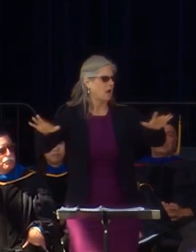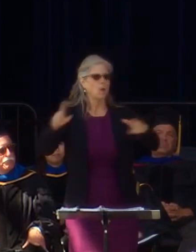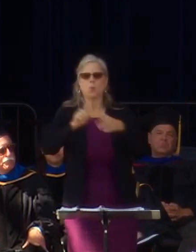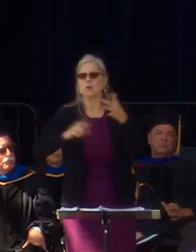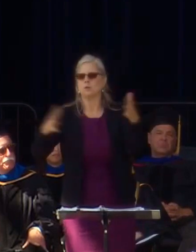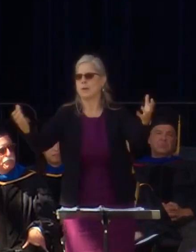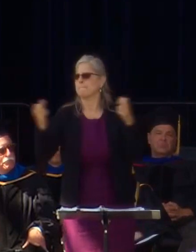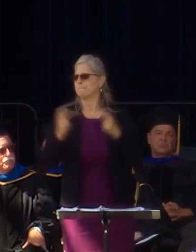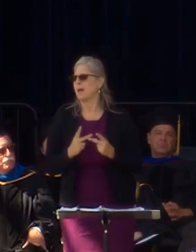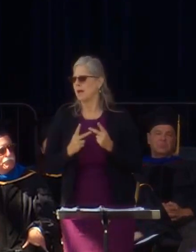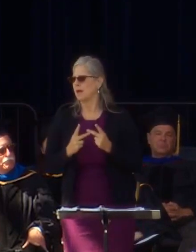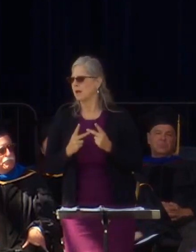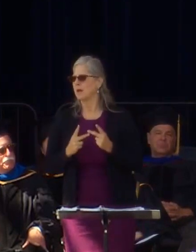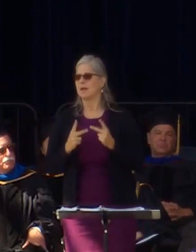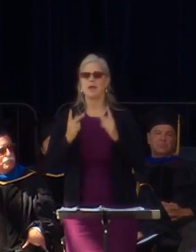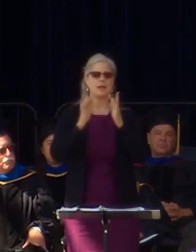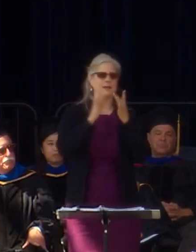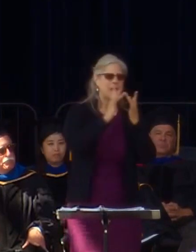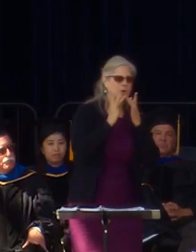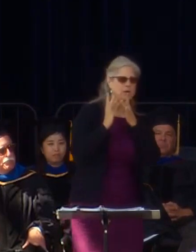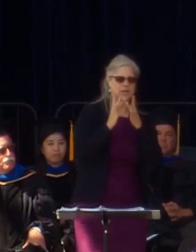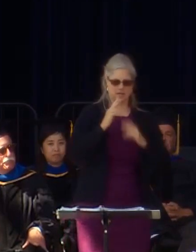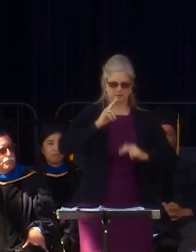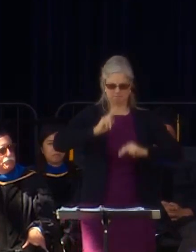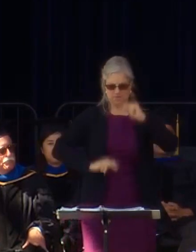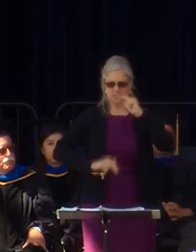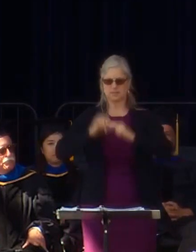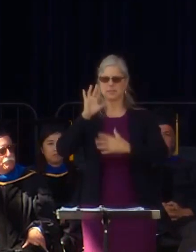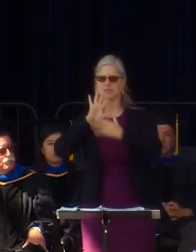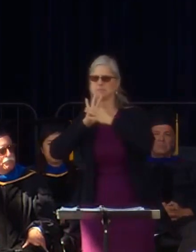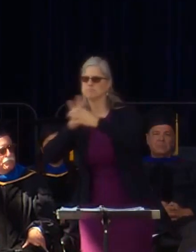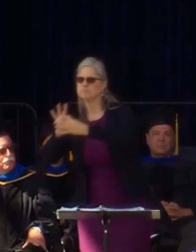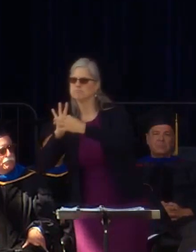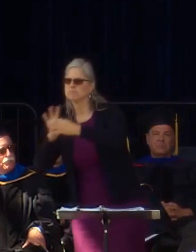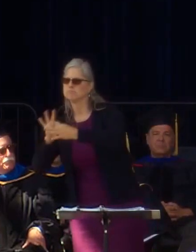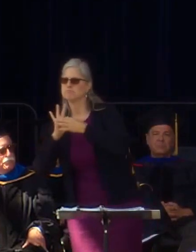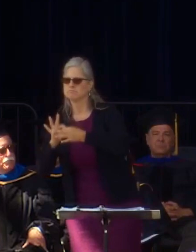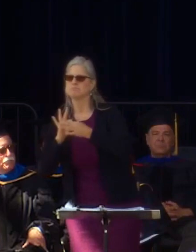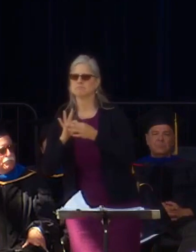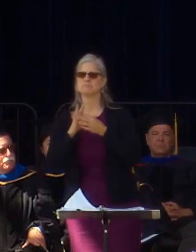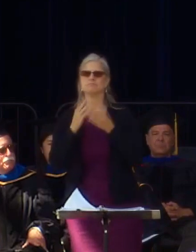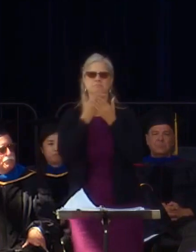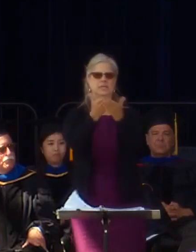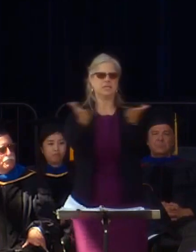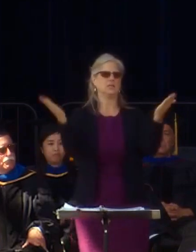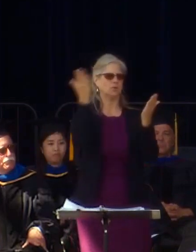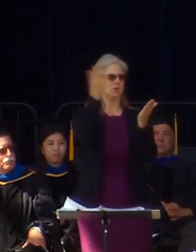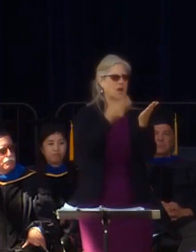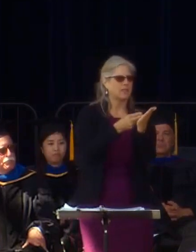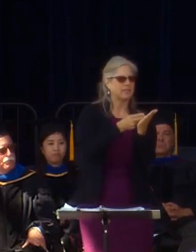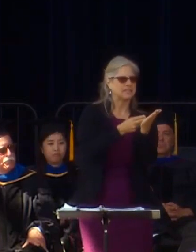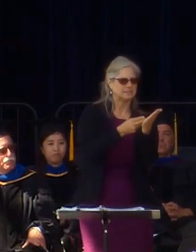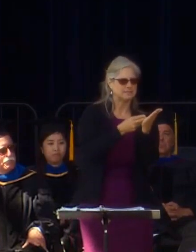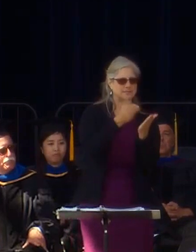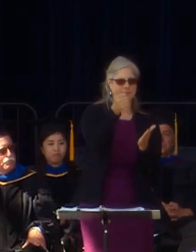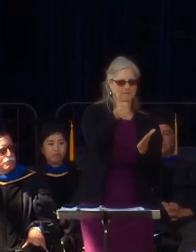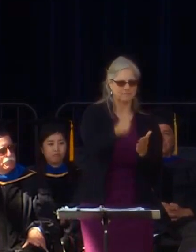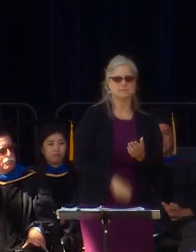back. Networking is building connections and being yourself.